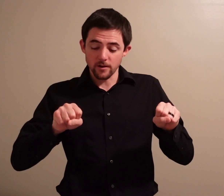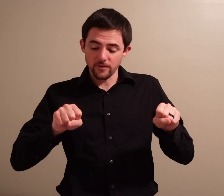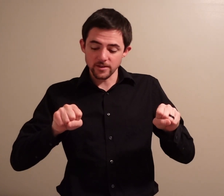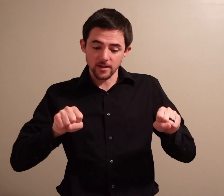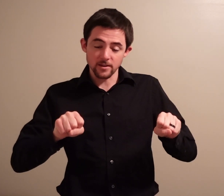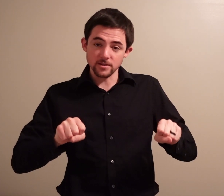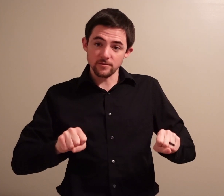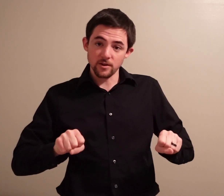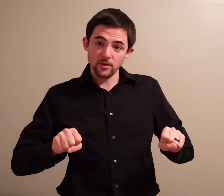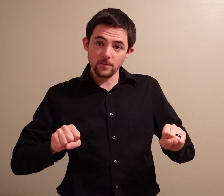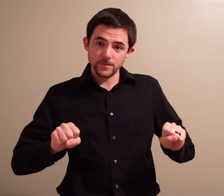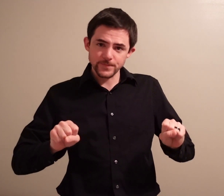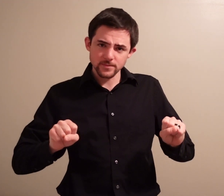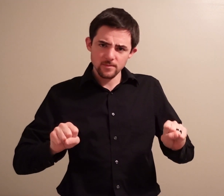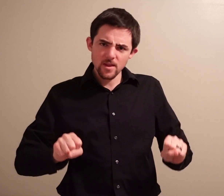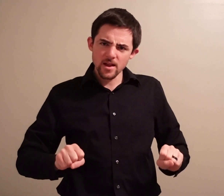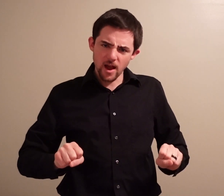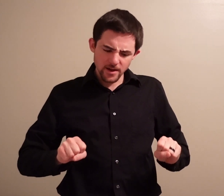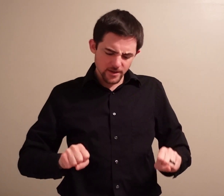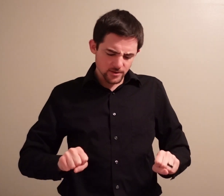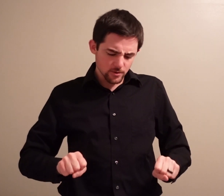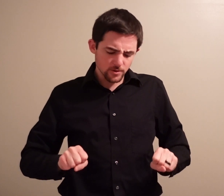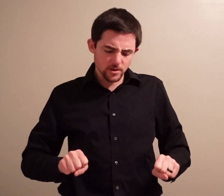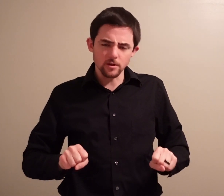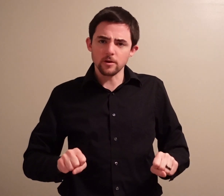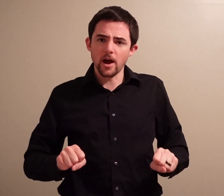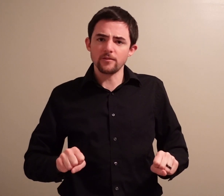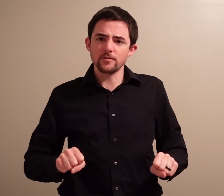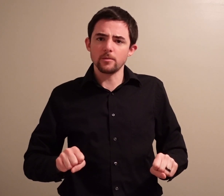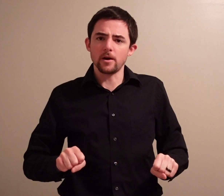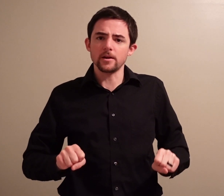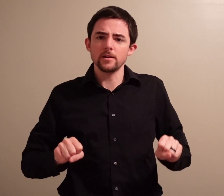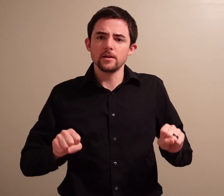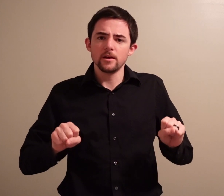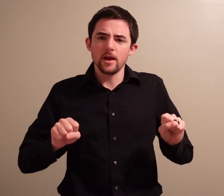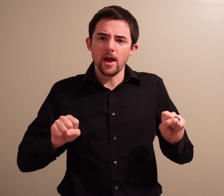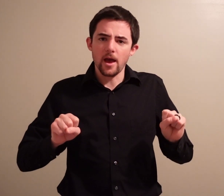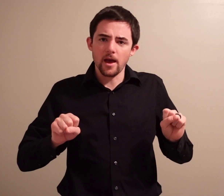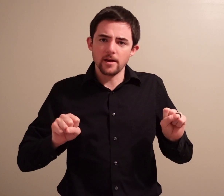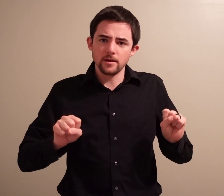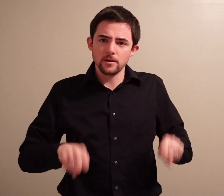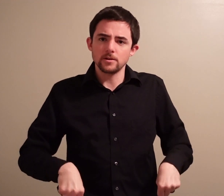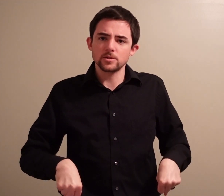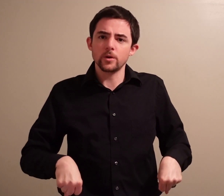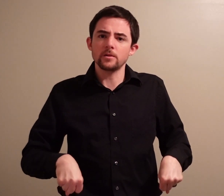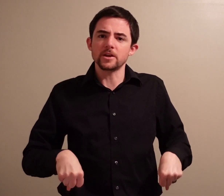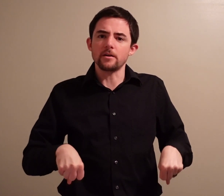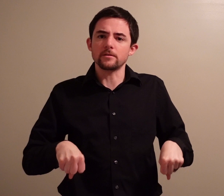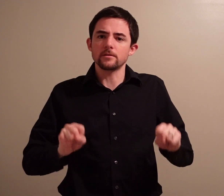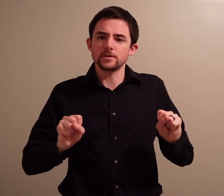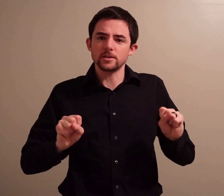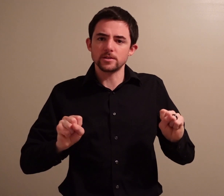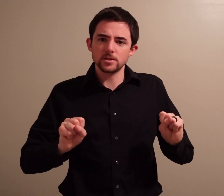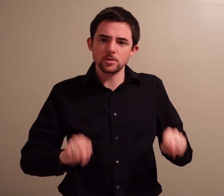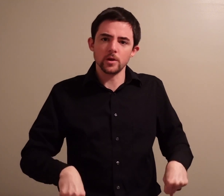fist like this in front of you, kind of towards the lower half of your body, and swing them down. Just swing them